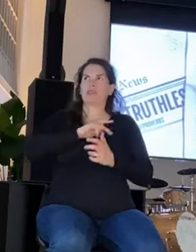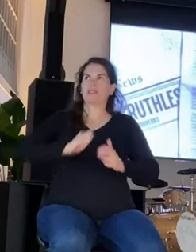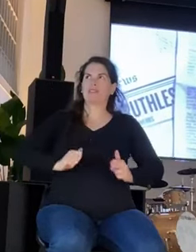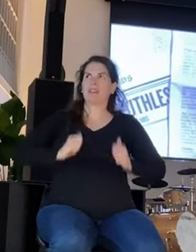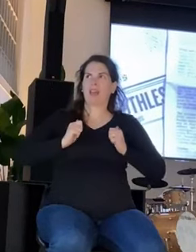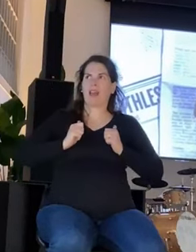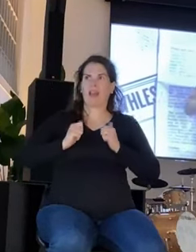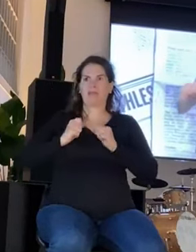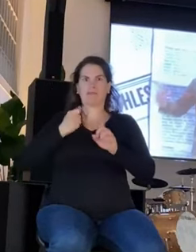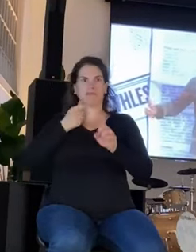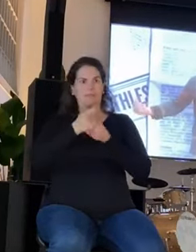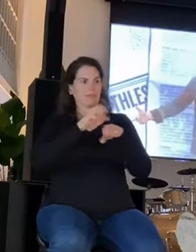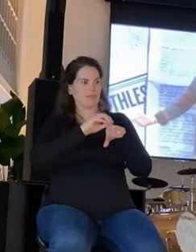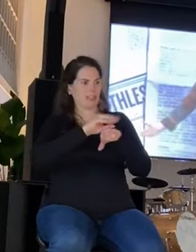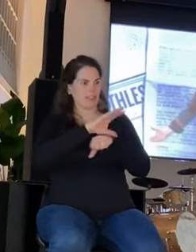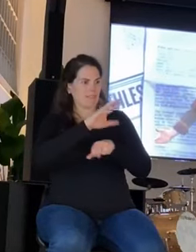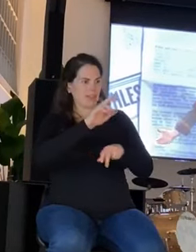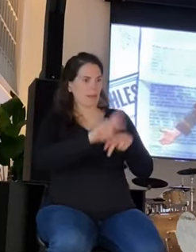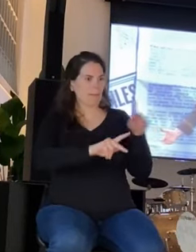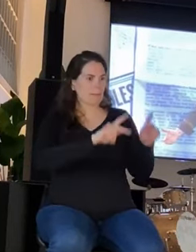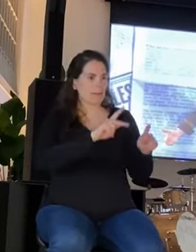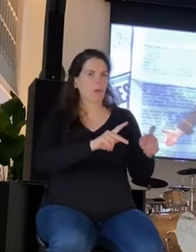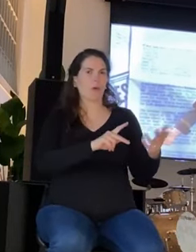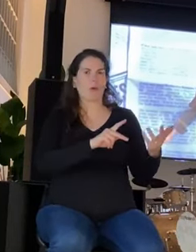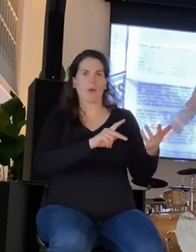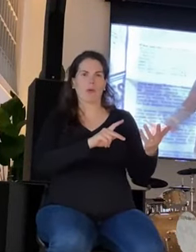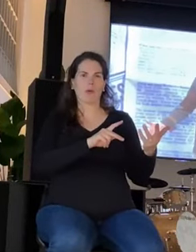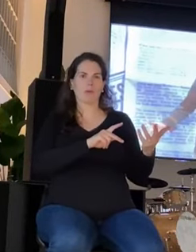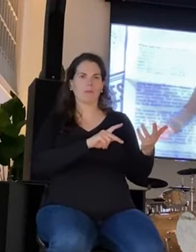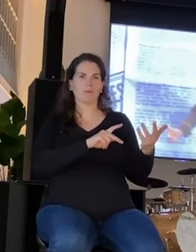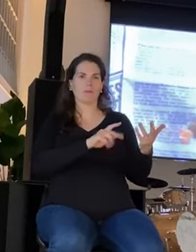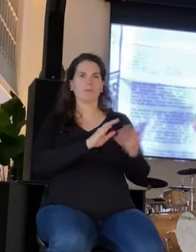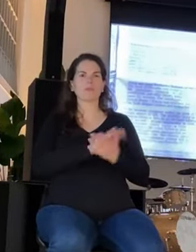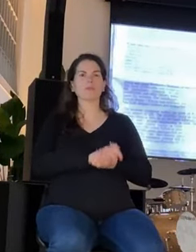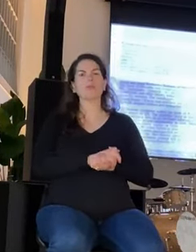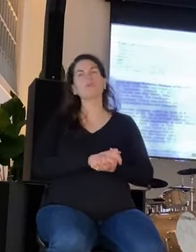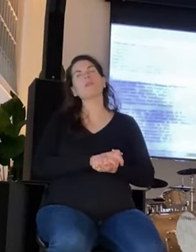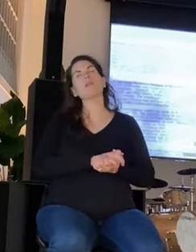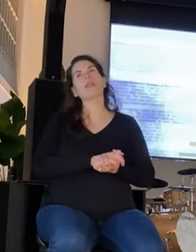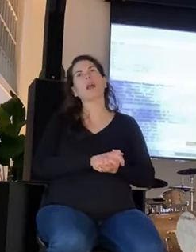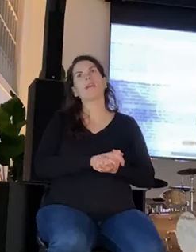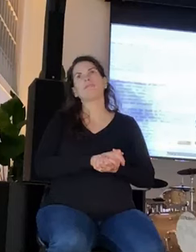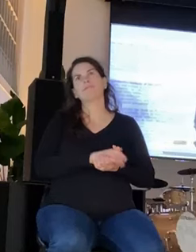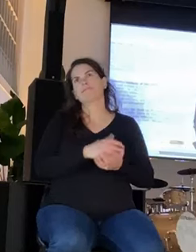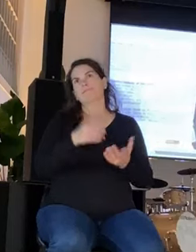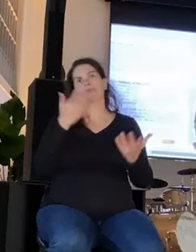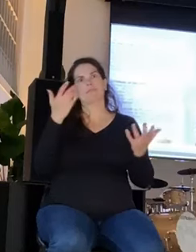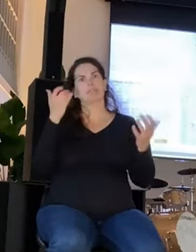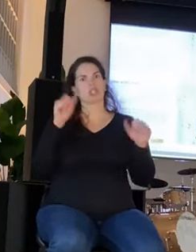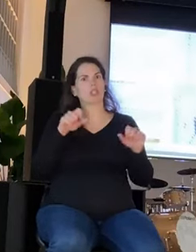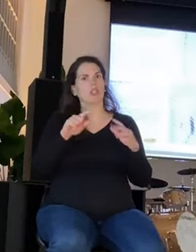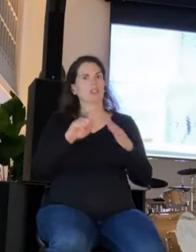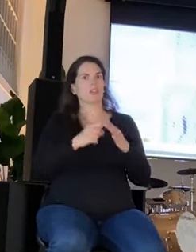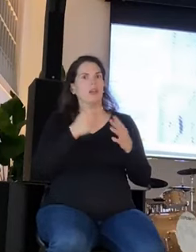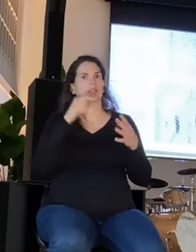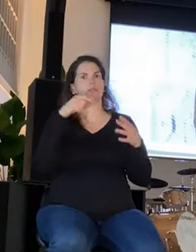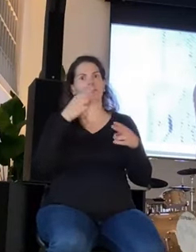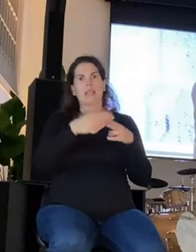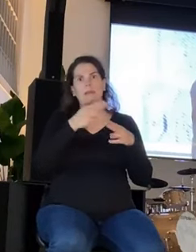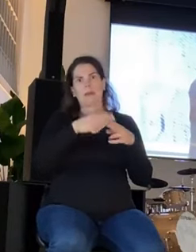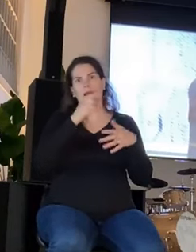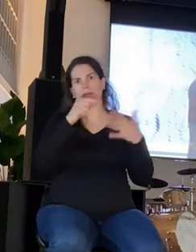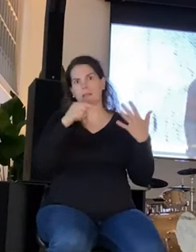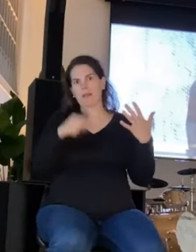actually have an impact on those coming behind them. I mean, I start rattling off the list. Dick and Mabel